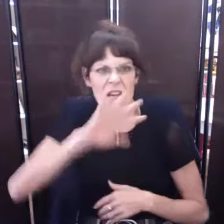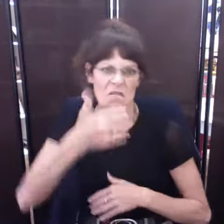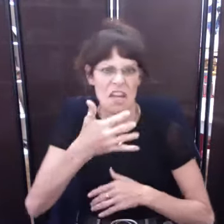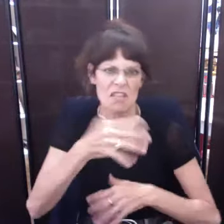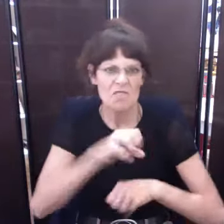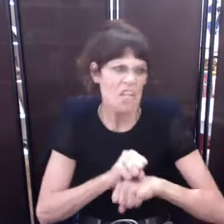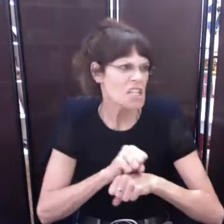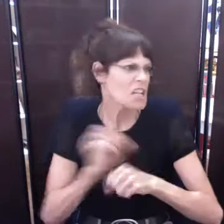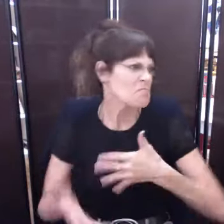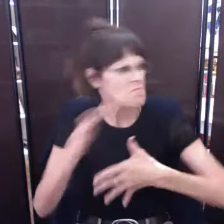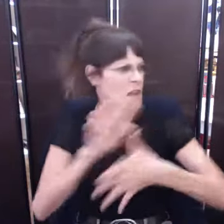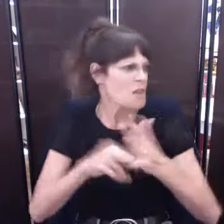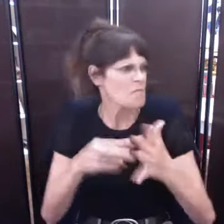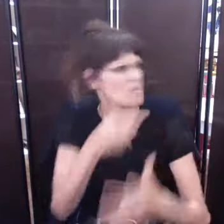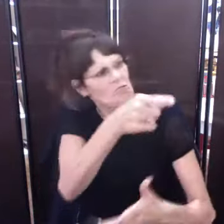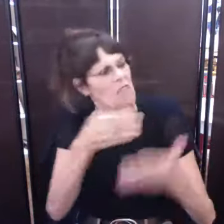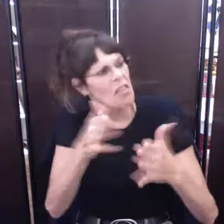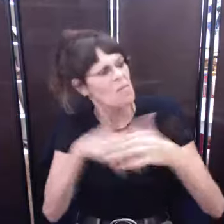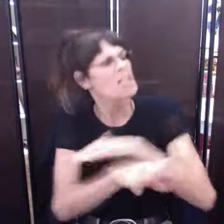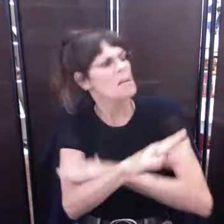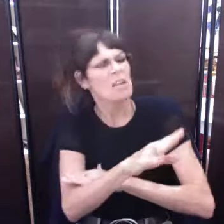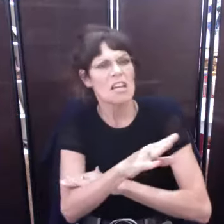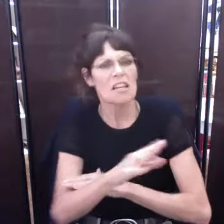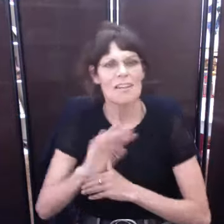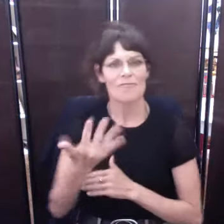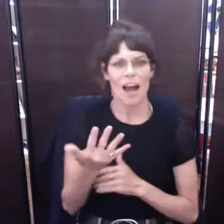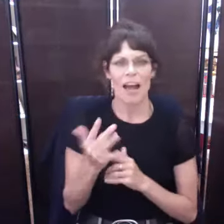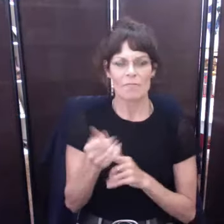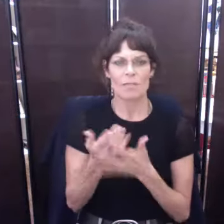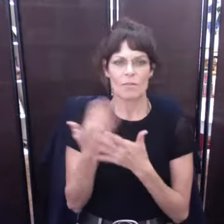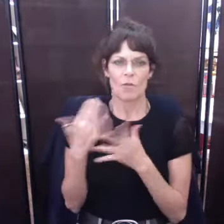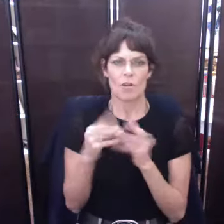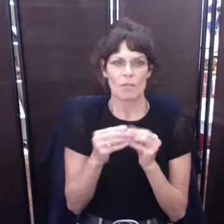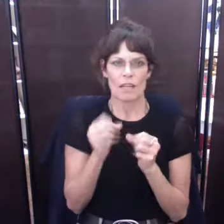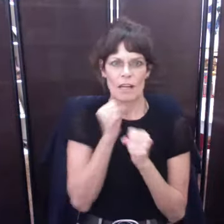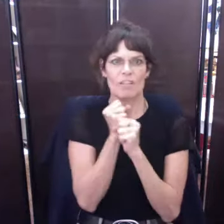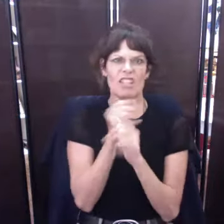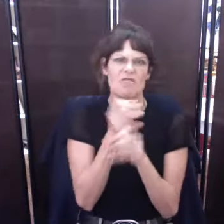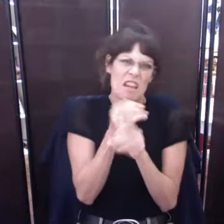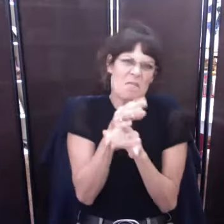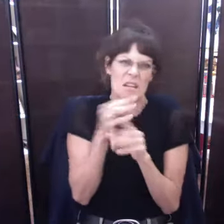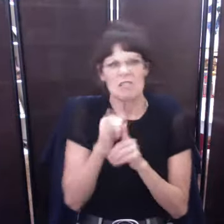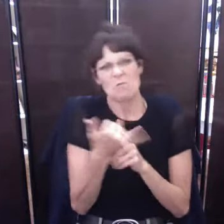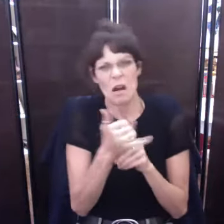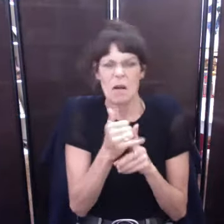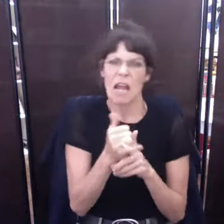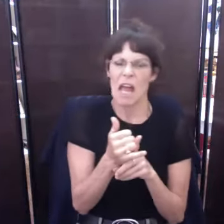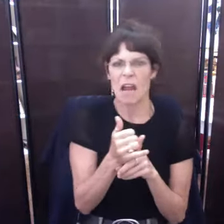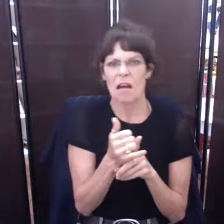purpose. You let me in. And 5 minutes before the meeting, after I was screaming and swearing at them, and I would come in huffing